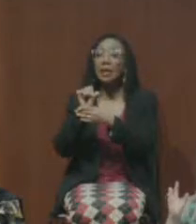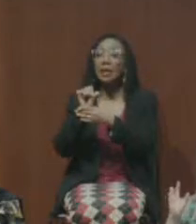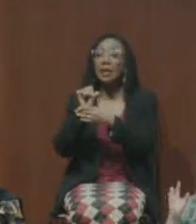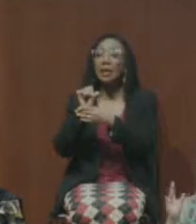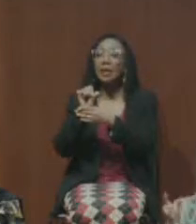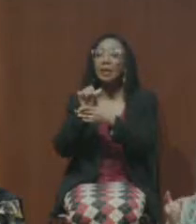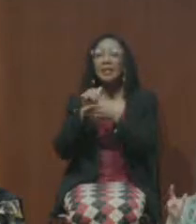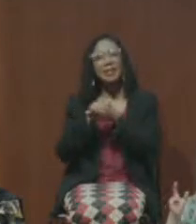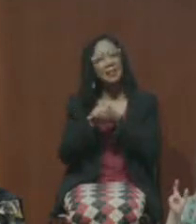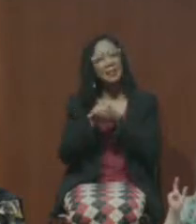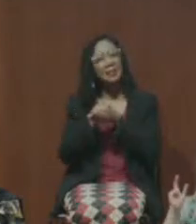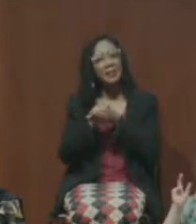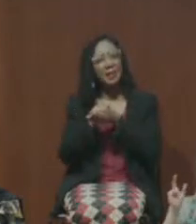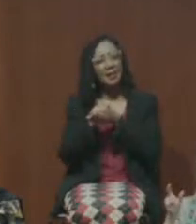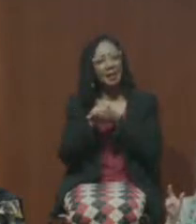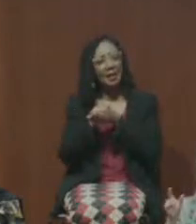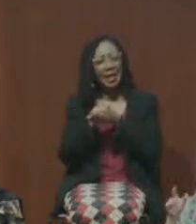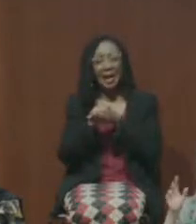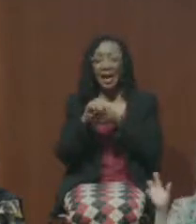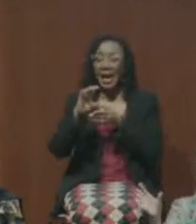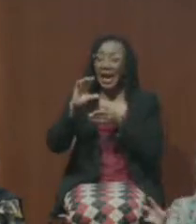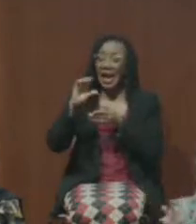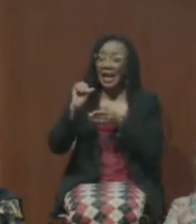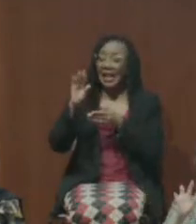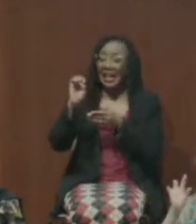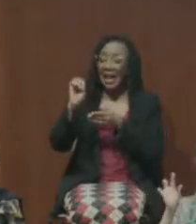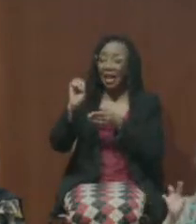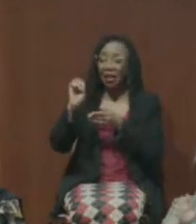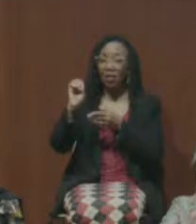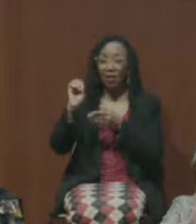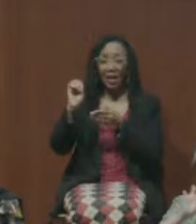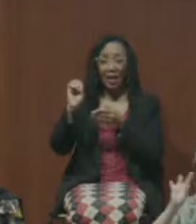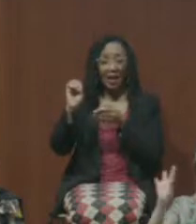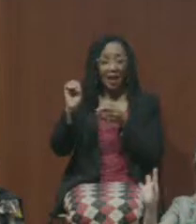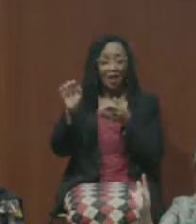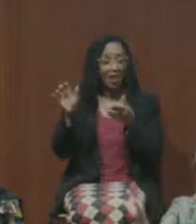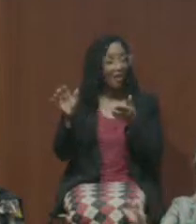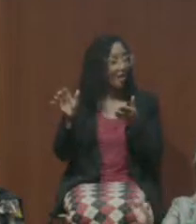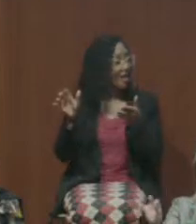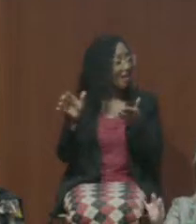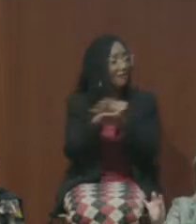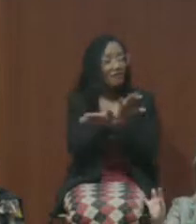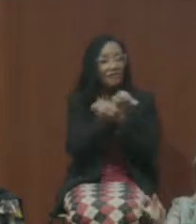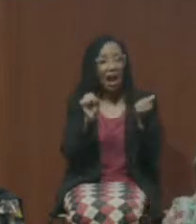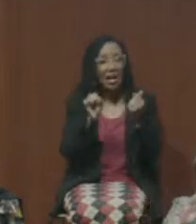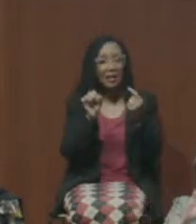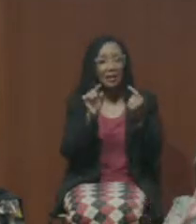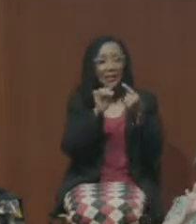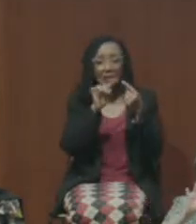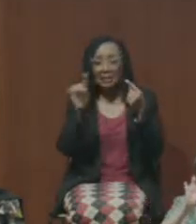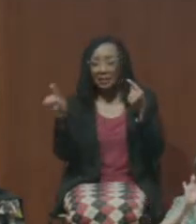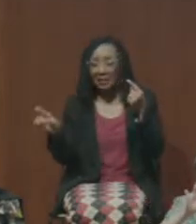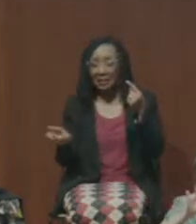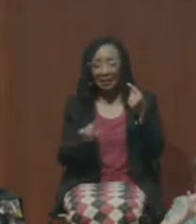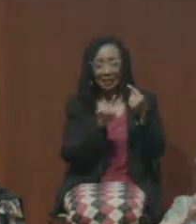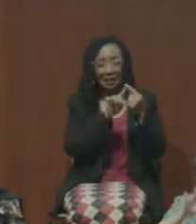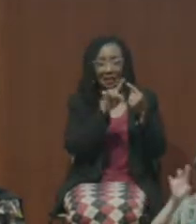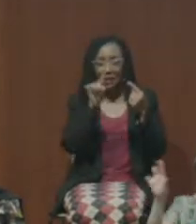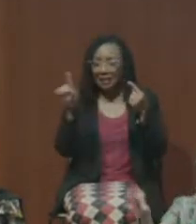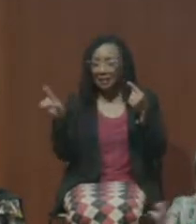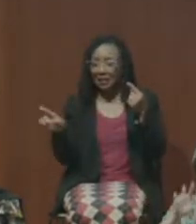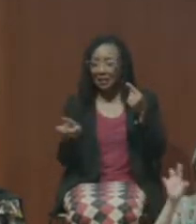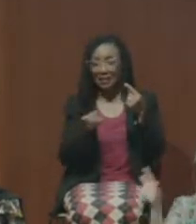helps us see, care and violence as part of the same continuum, right? That they're not